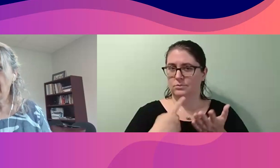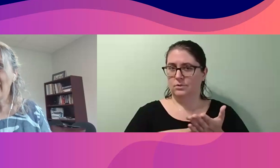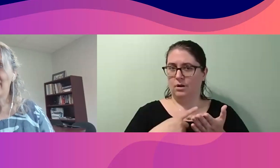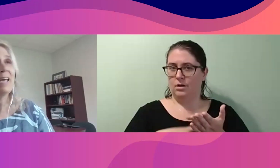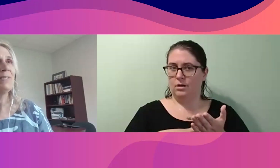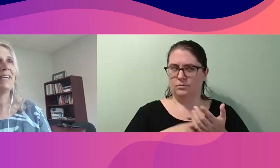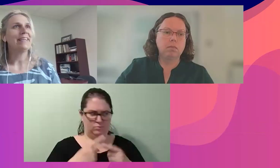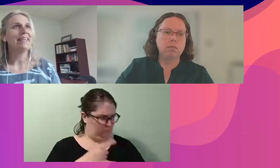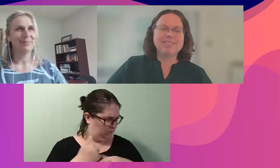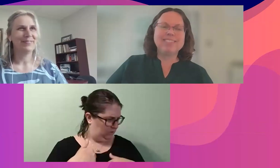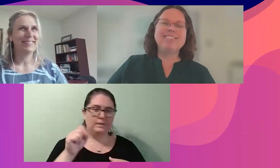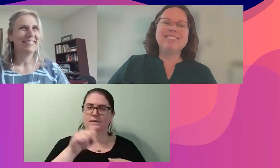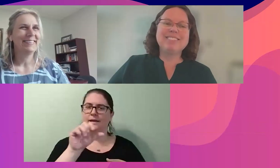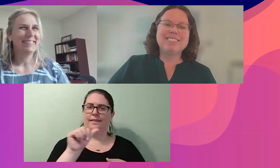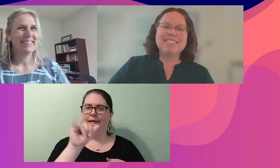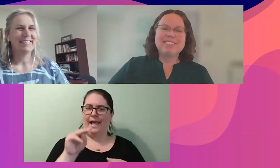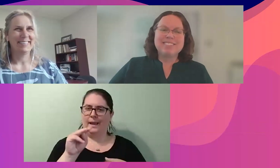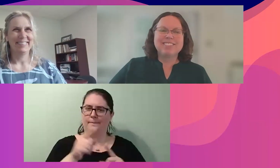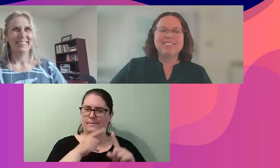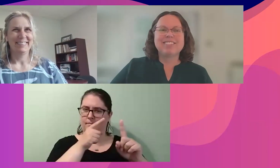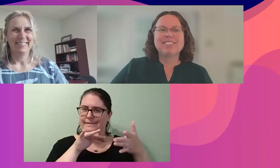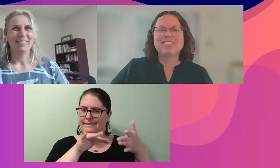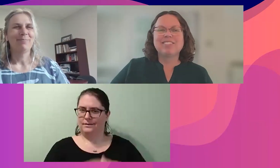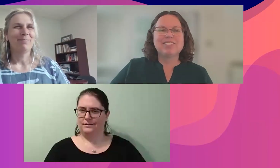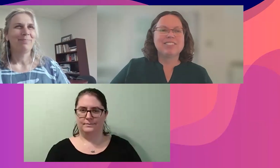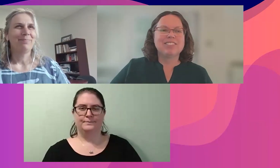is that right? Yes, the AIM study.